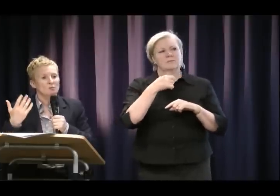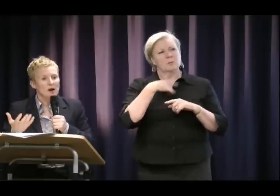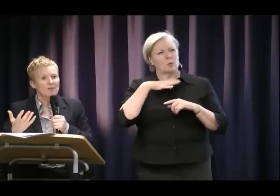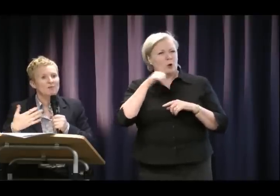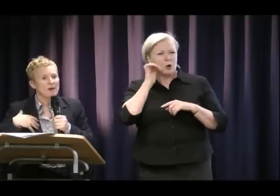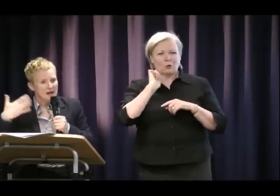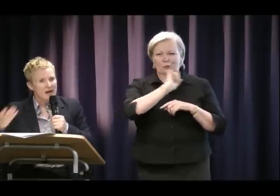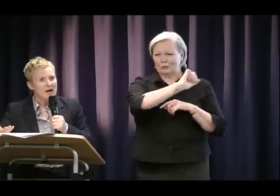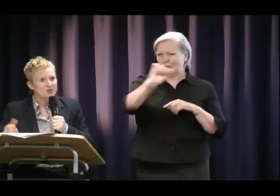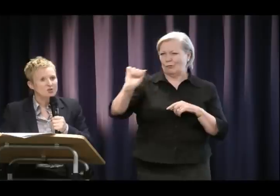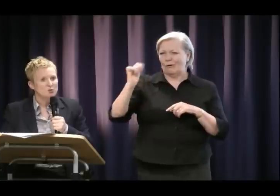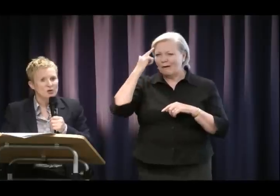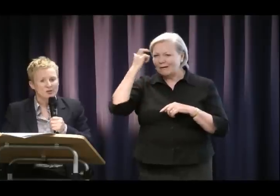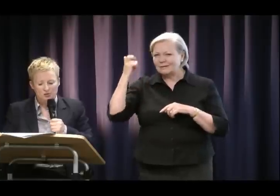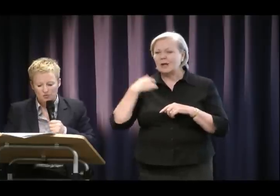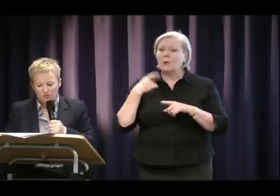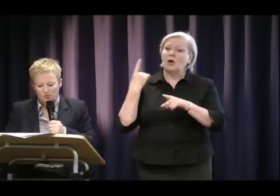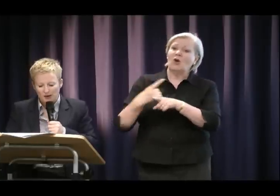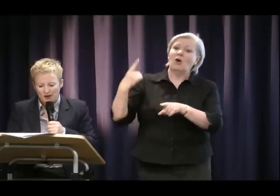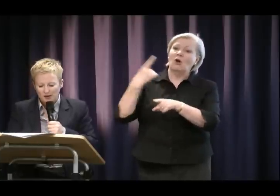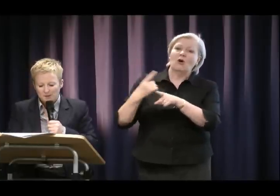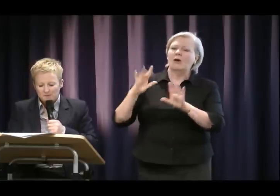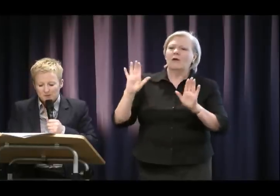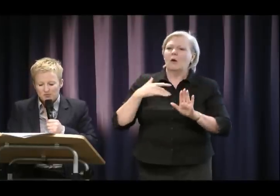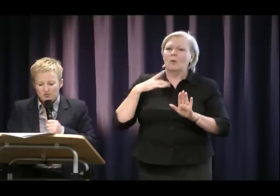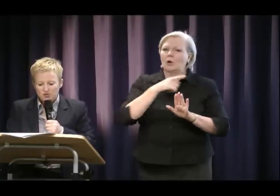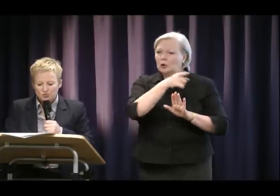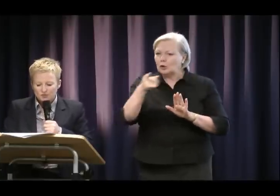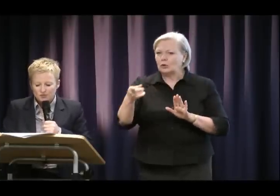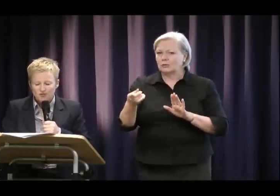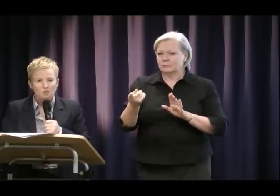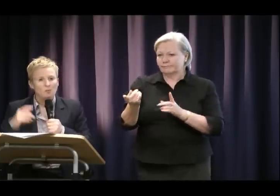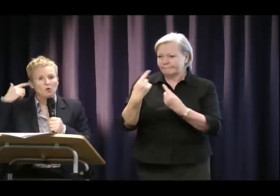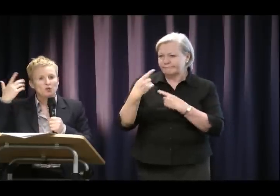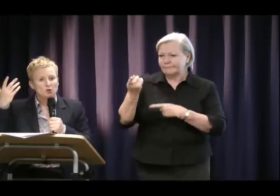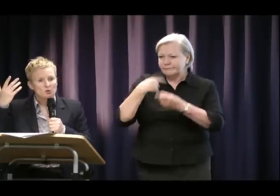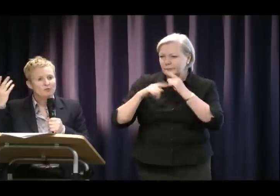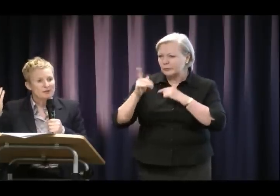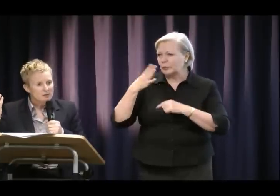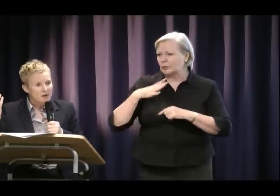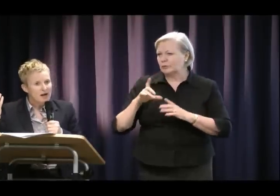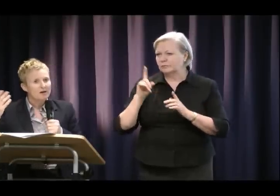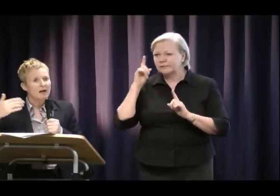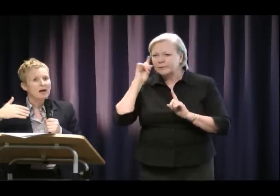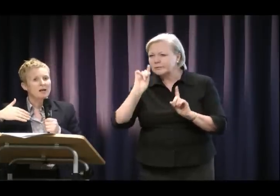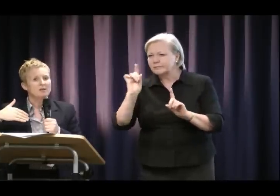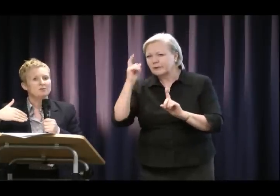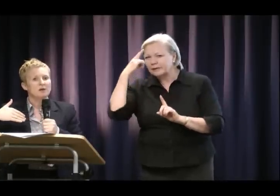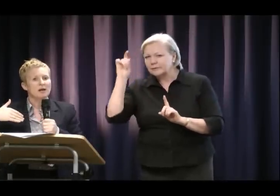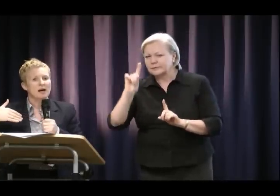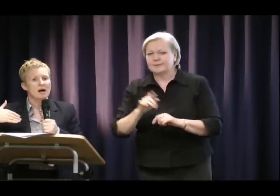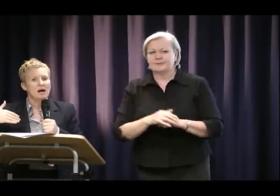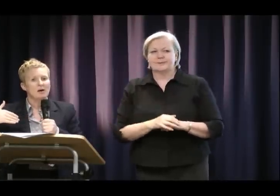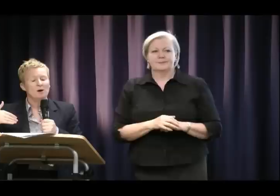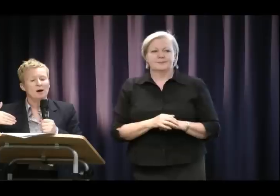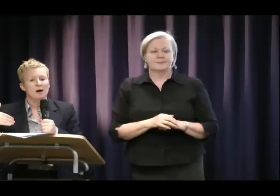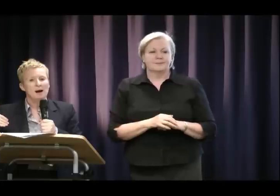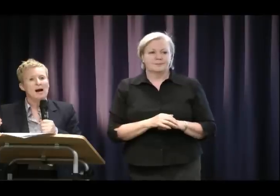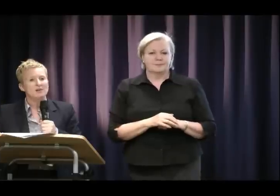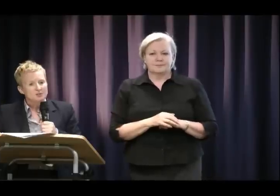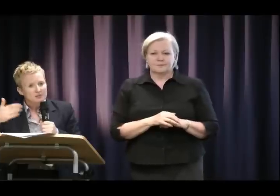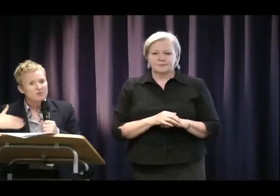you rather than us talking to you. But the sorts of things that we want you to think about and that